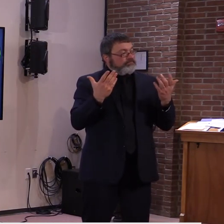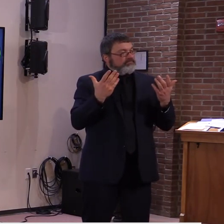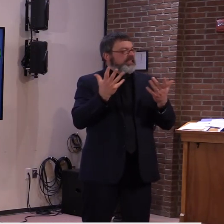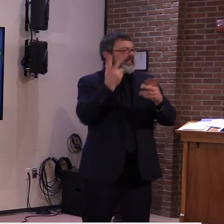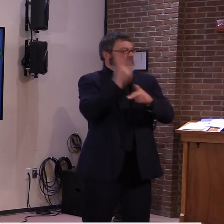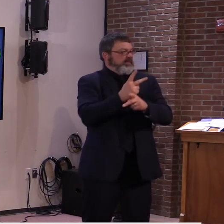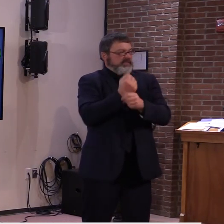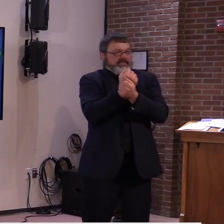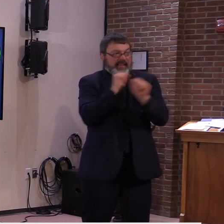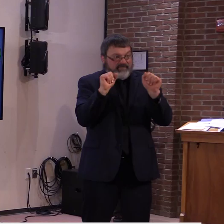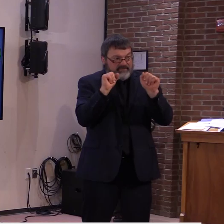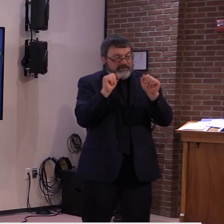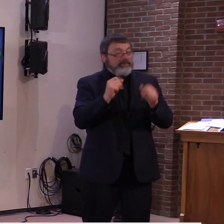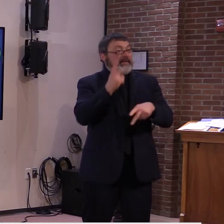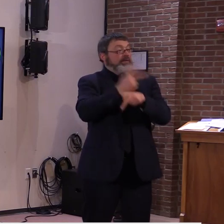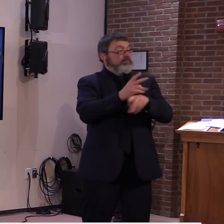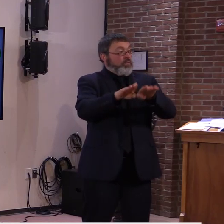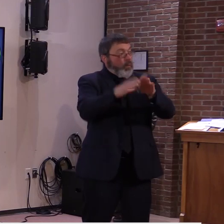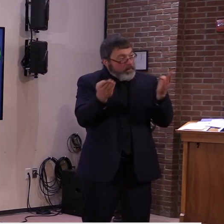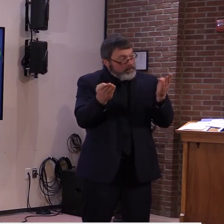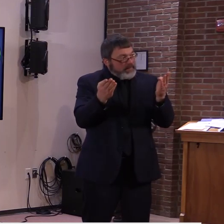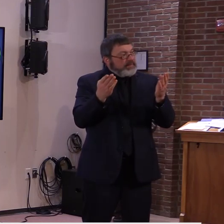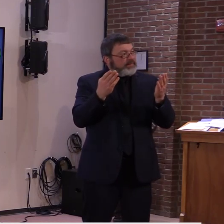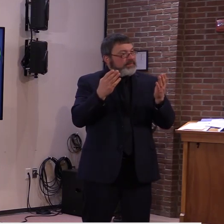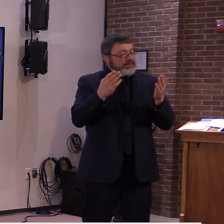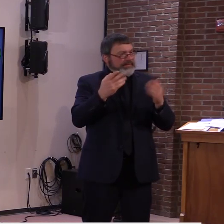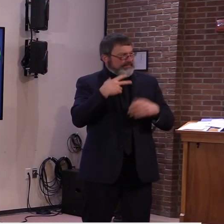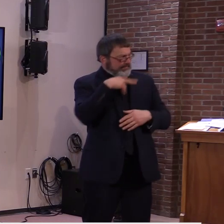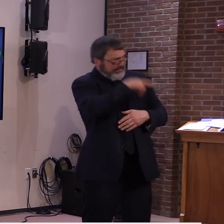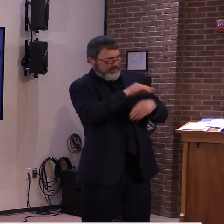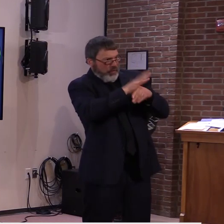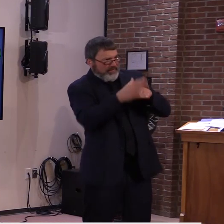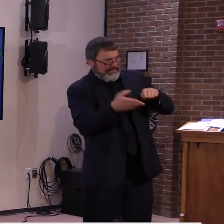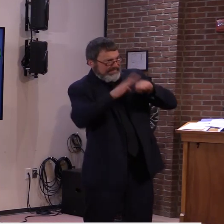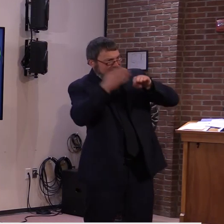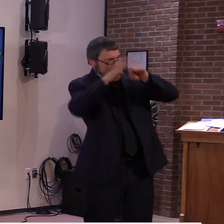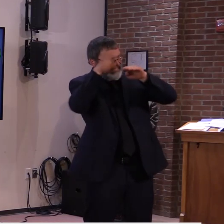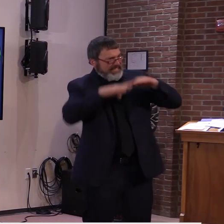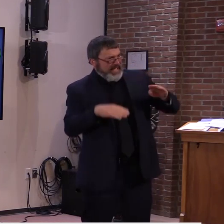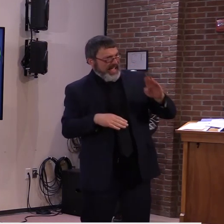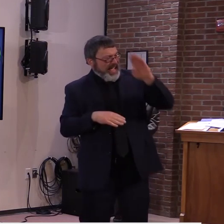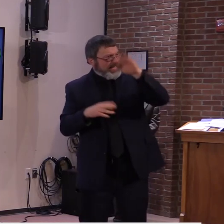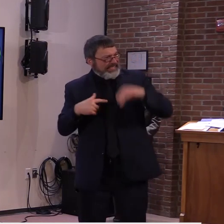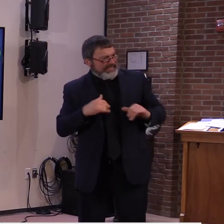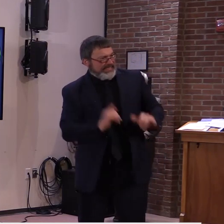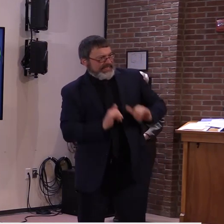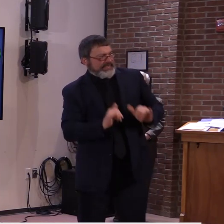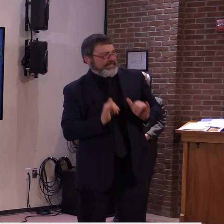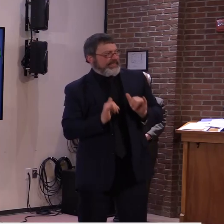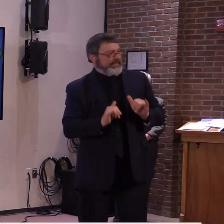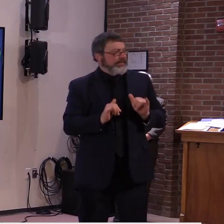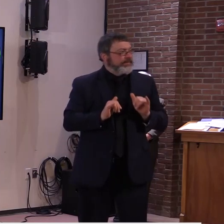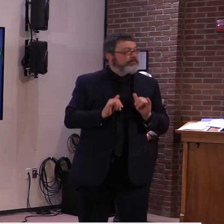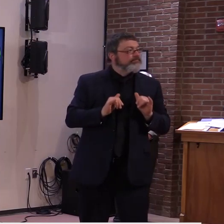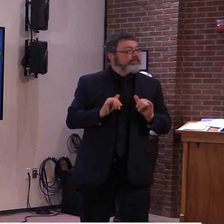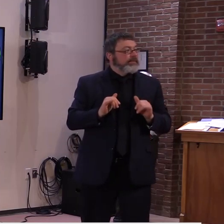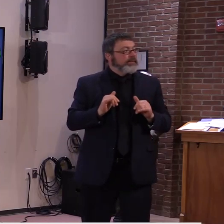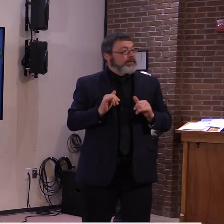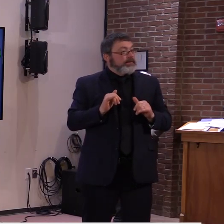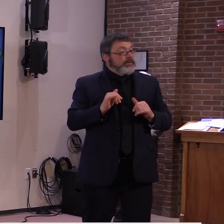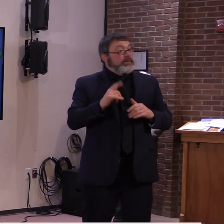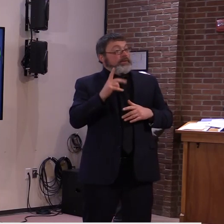to the elevated case counts in the region and now in Vermont. After the holiday period and with the implementation of vaccines,